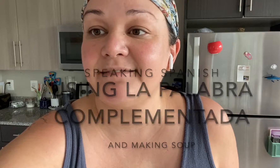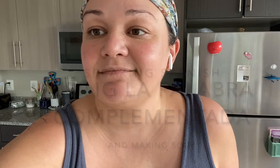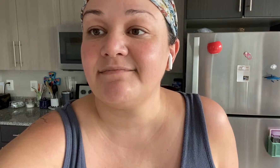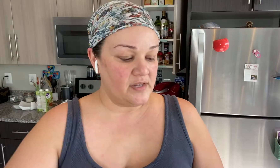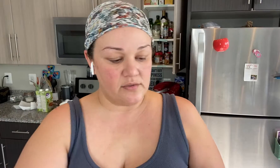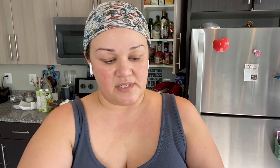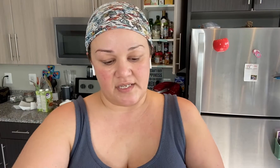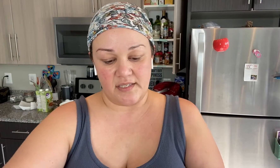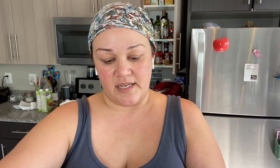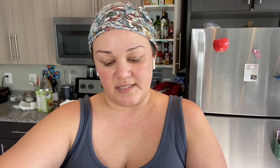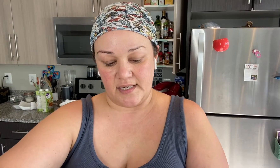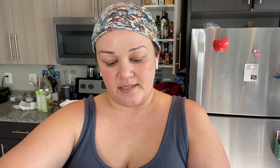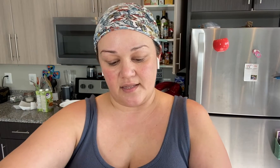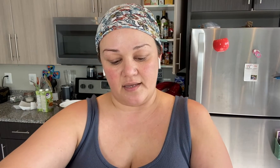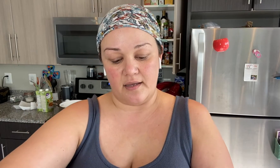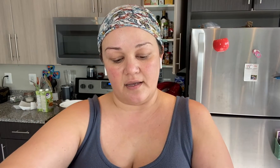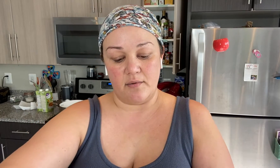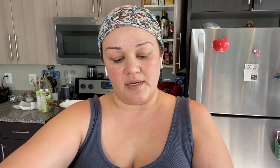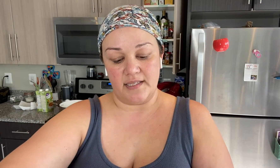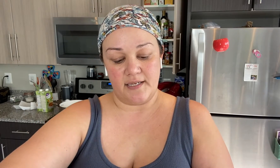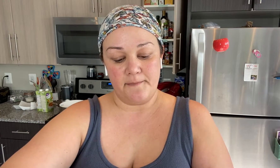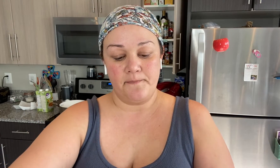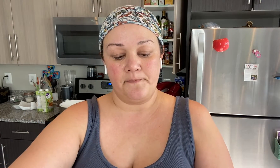Voy a usar este aceite de aguacate,